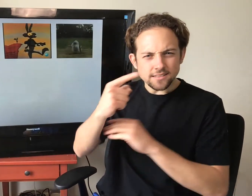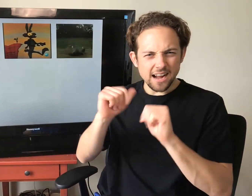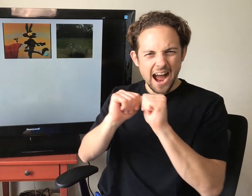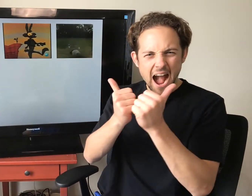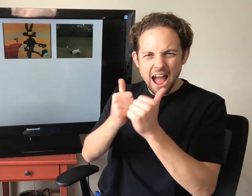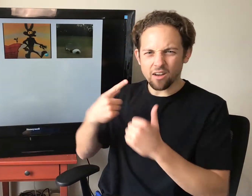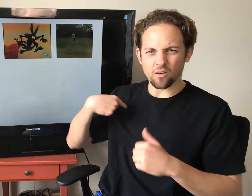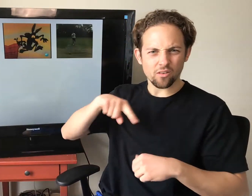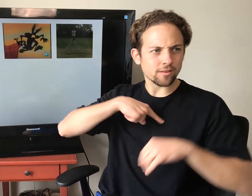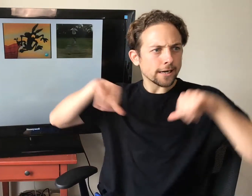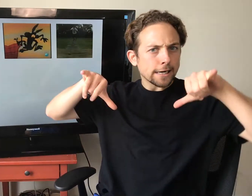that?